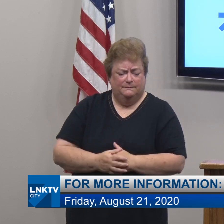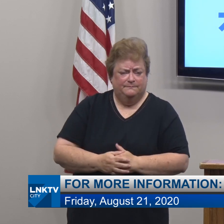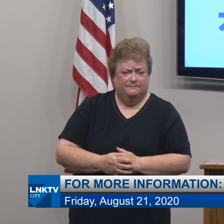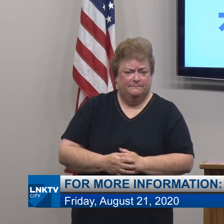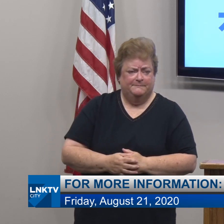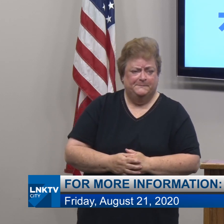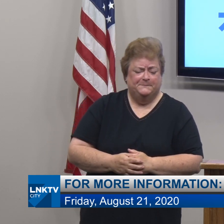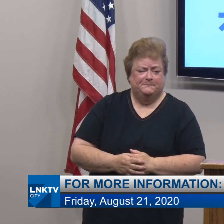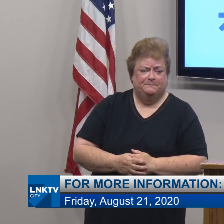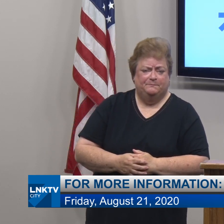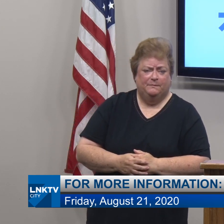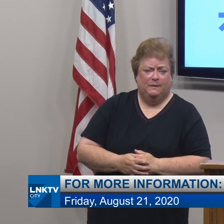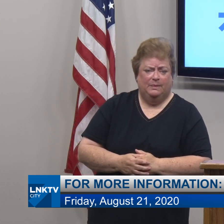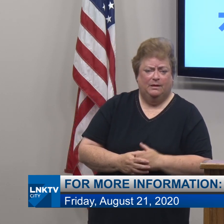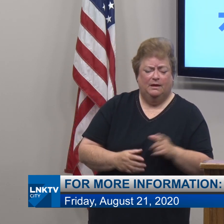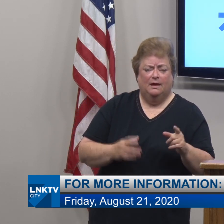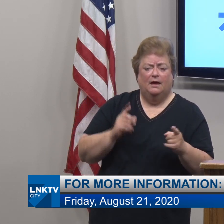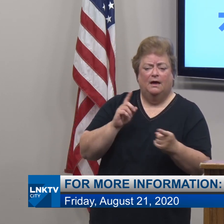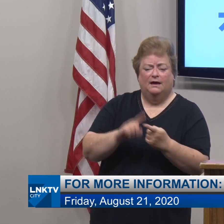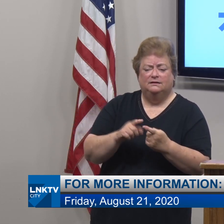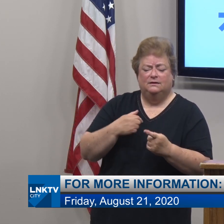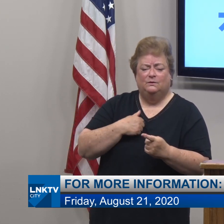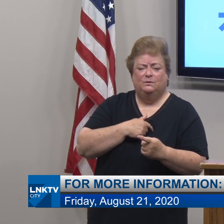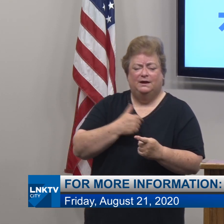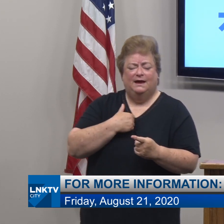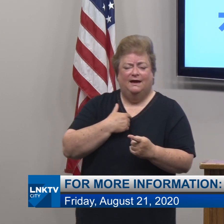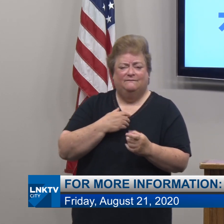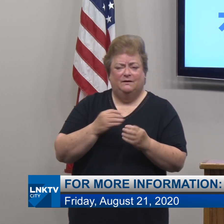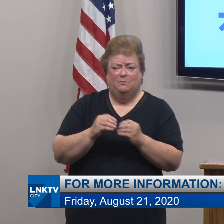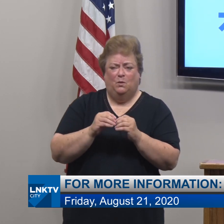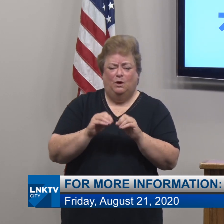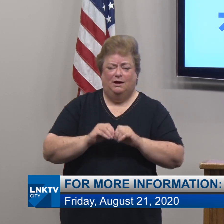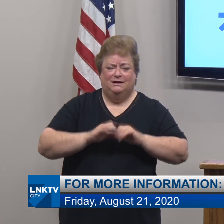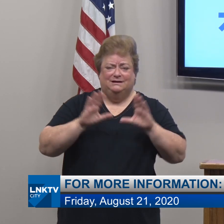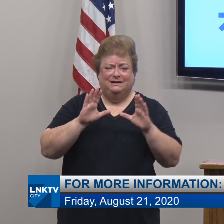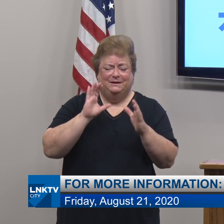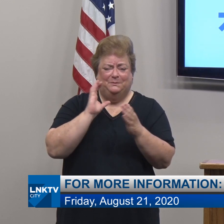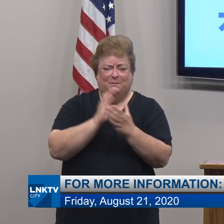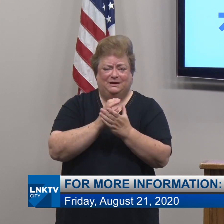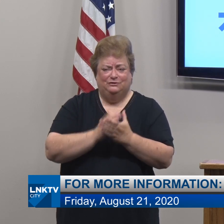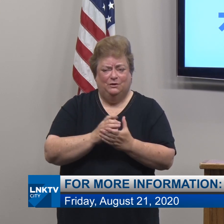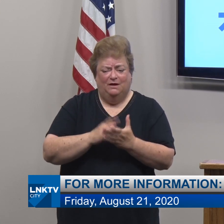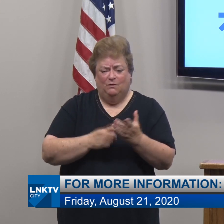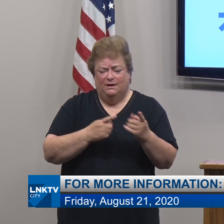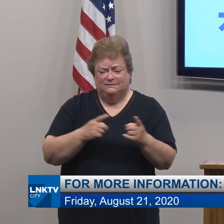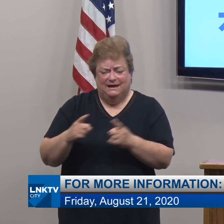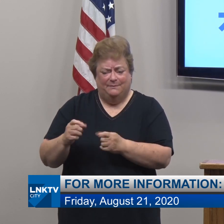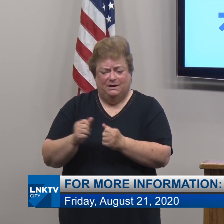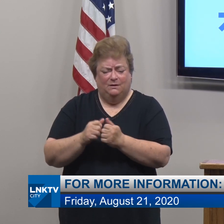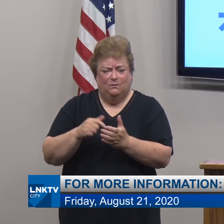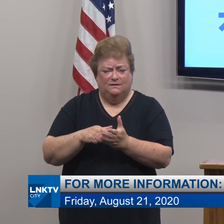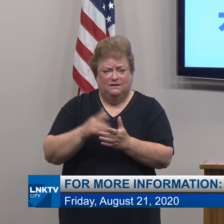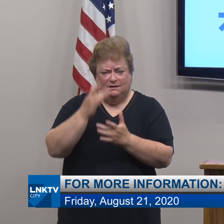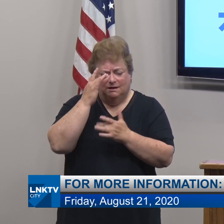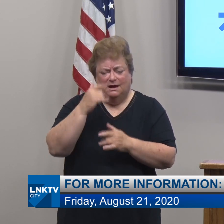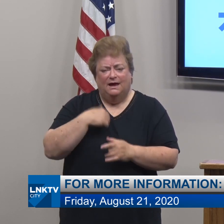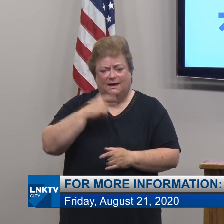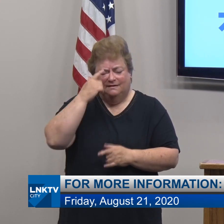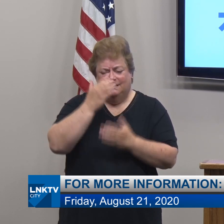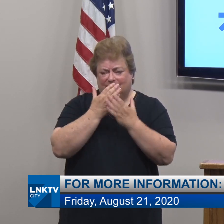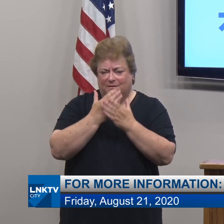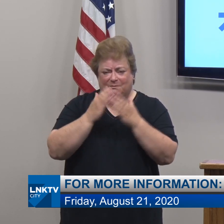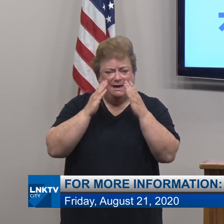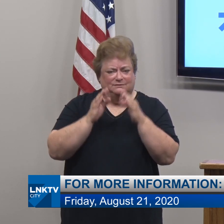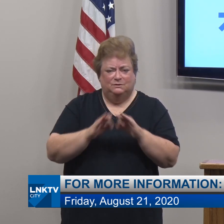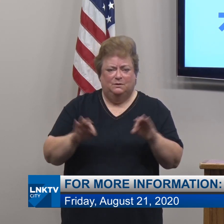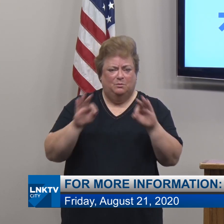You know, I think that until we have a clearer picture that we're coming out to the end of this pandemic, masks are going to continue to be an important